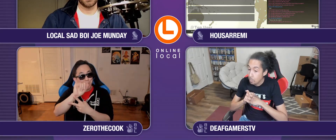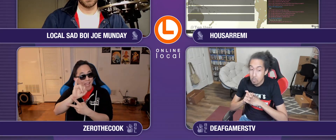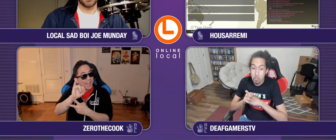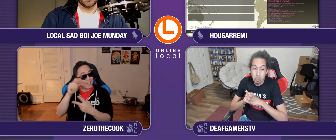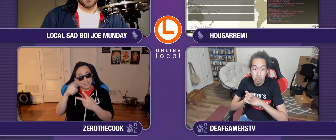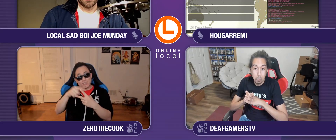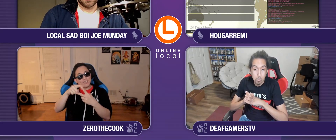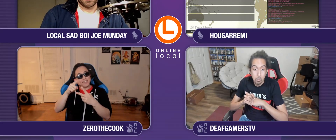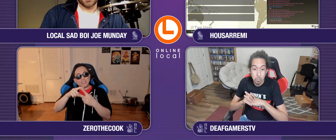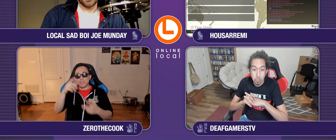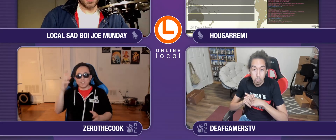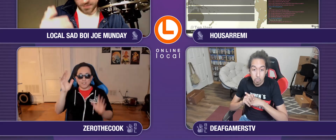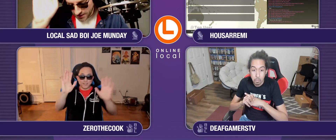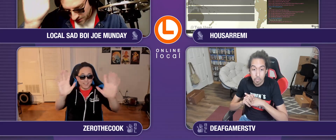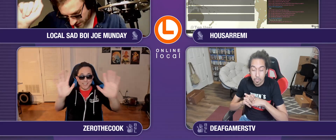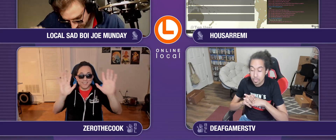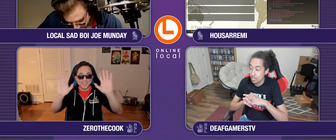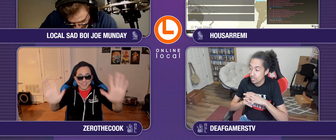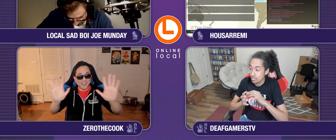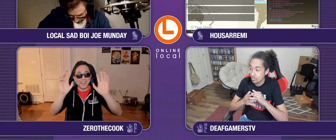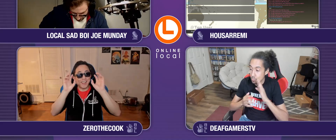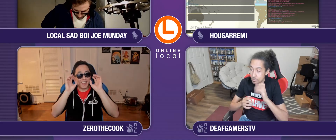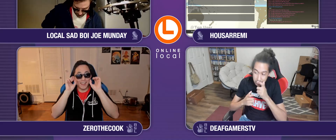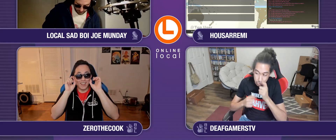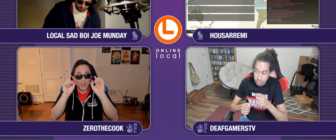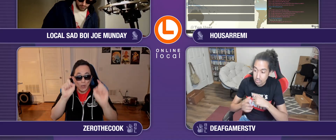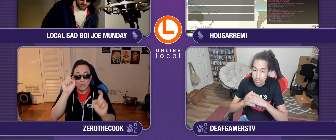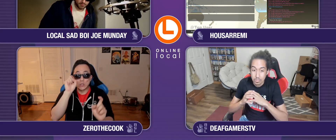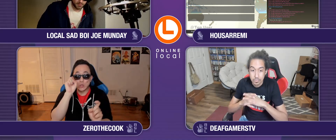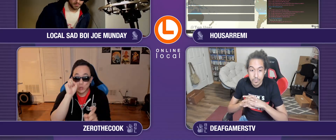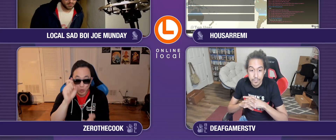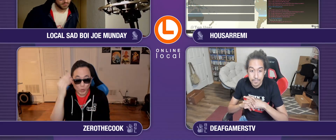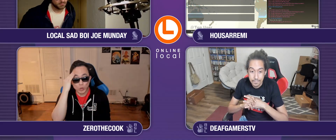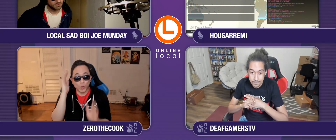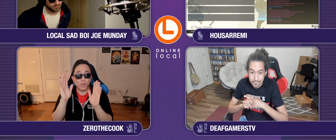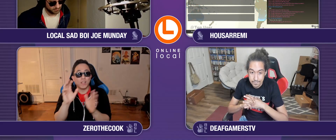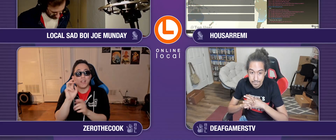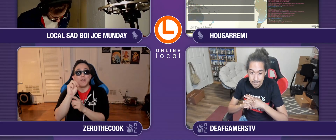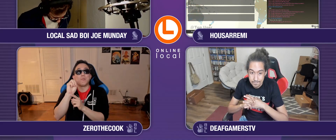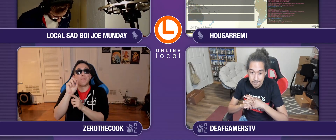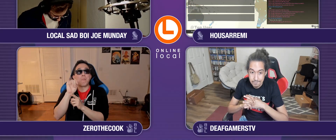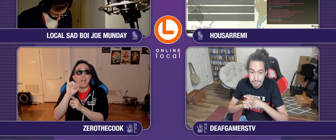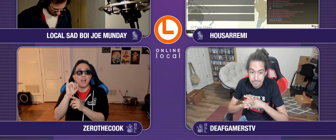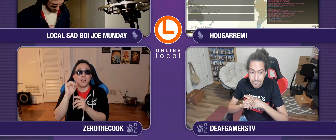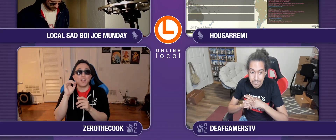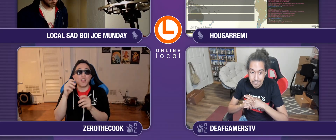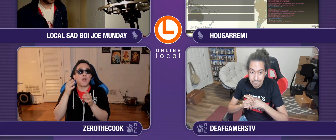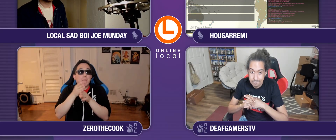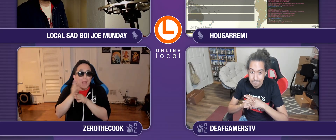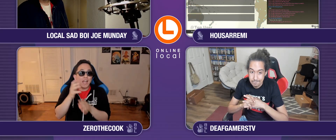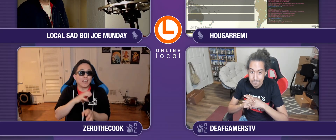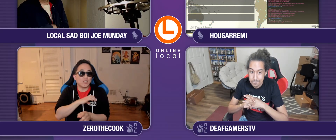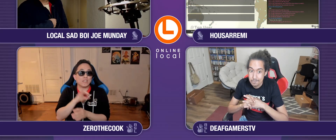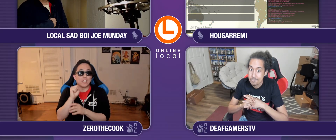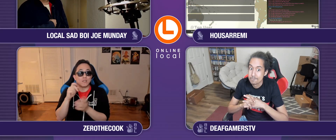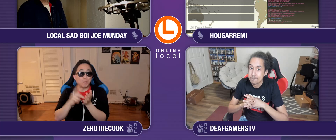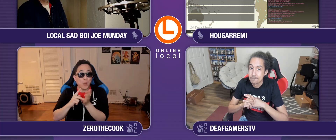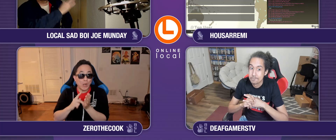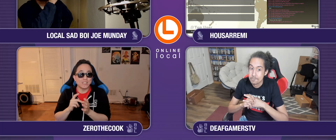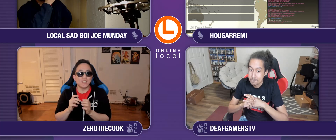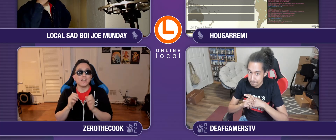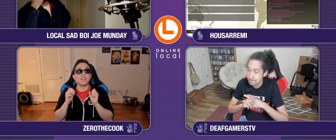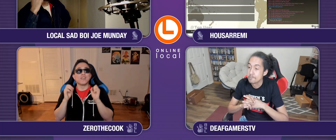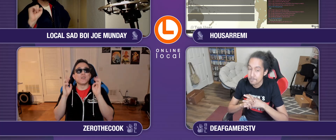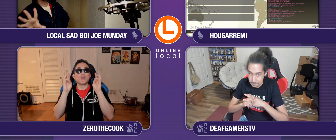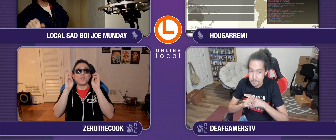honestly... No, I'm sorry. Go ahead. No. I just wanted to mention, like, I said as soon as Metro used